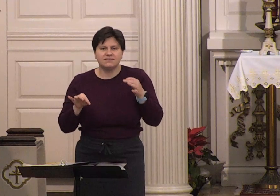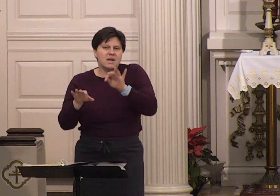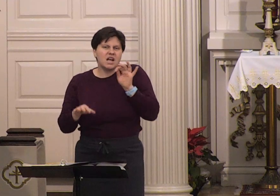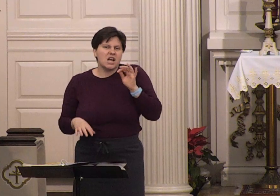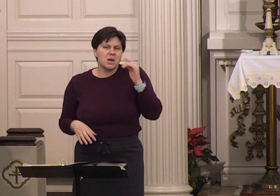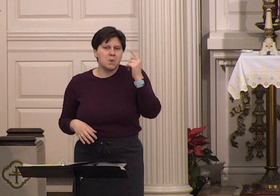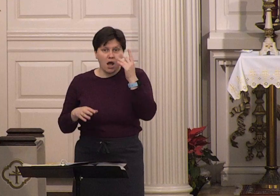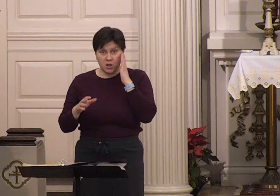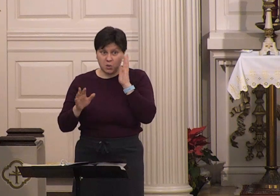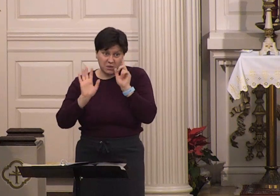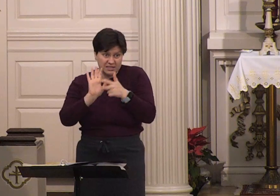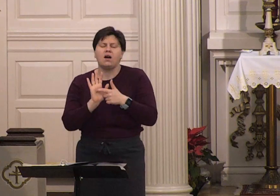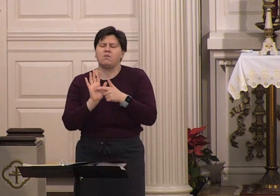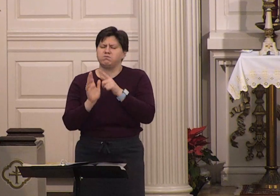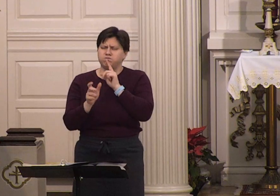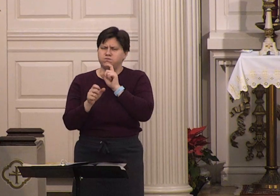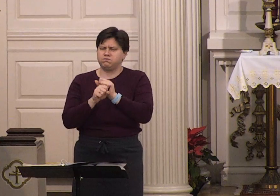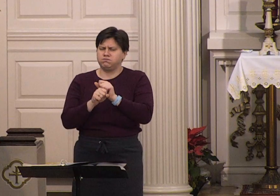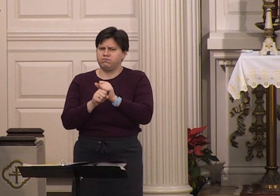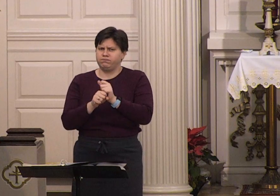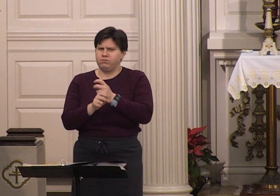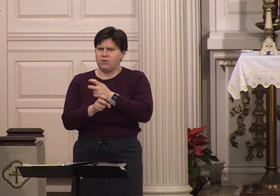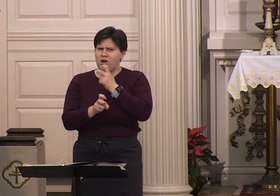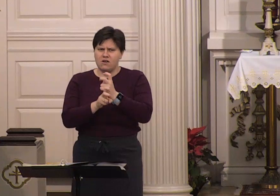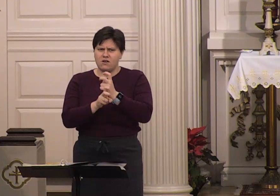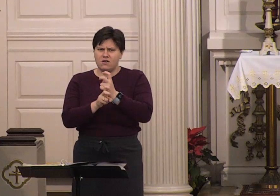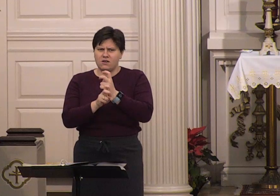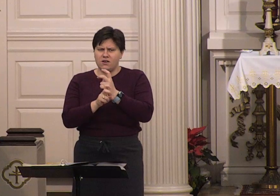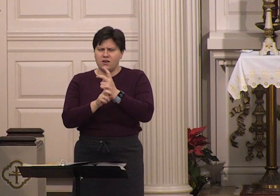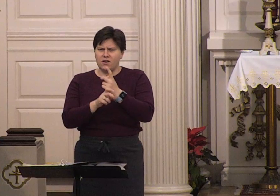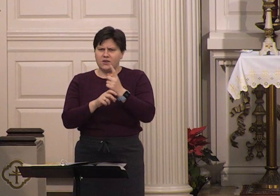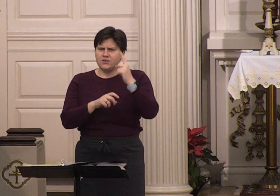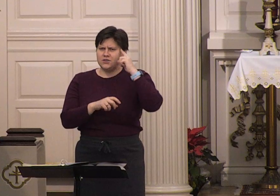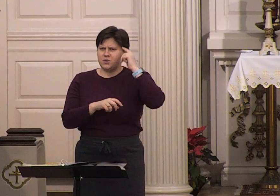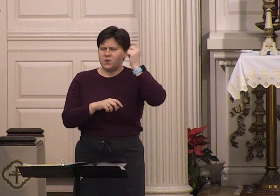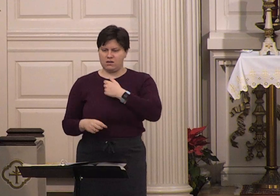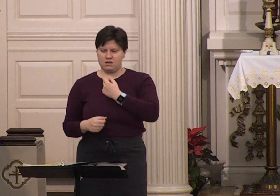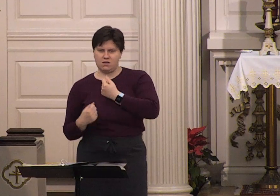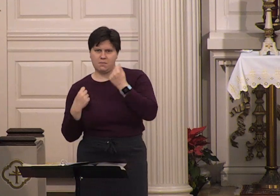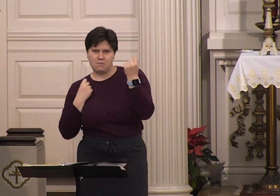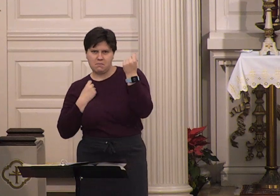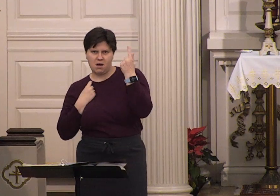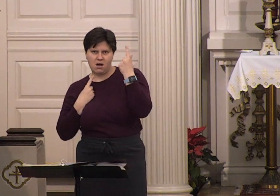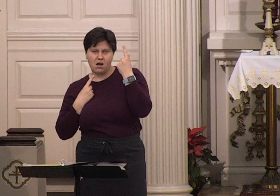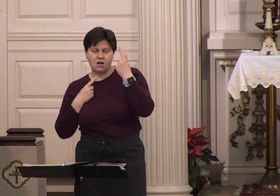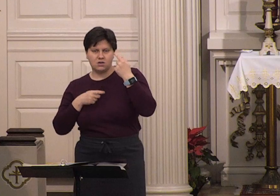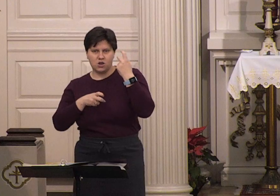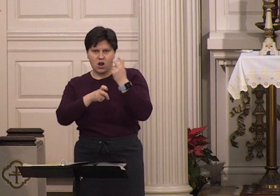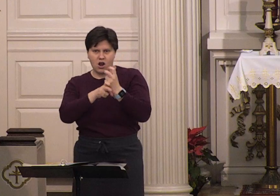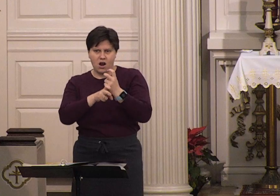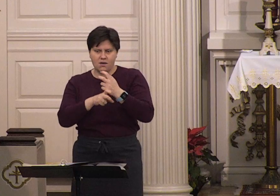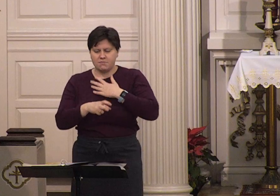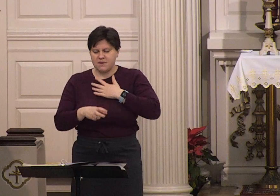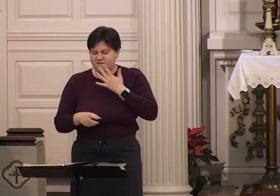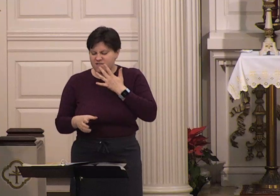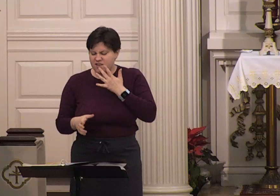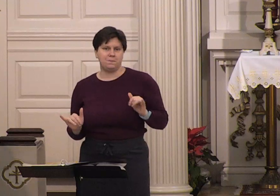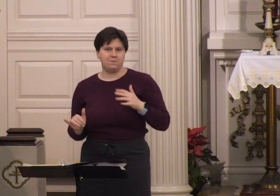it's hard to wrap both heart and mind around. What's my favorite? Oh, my favorite